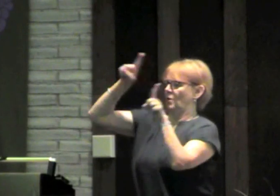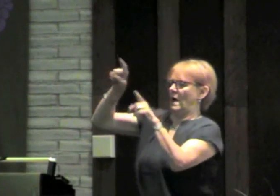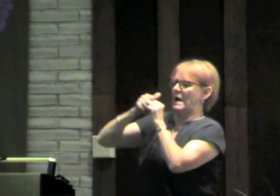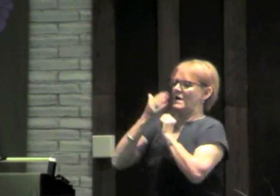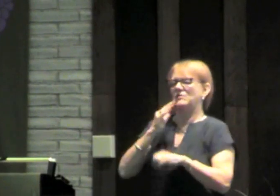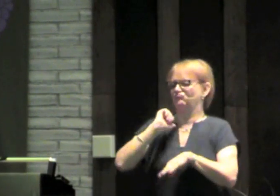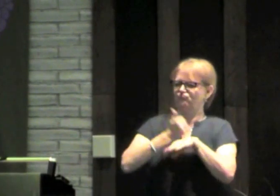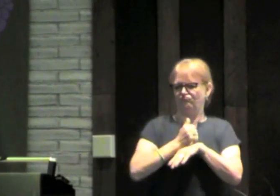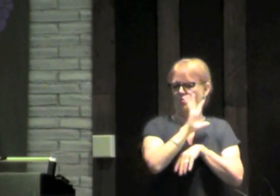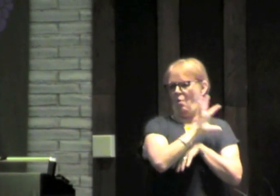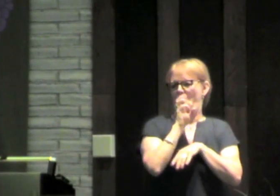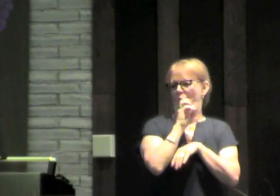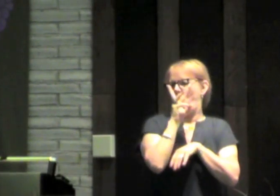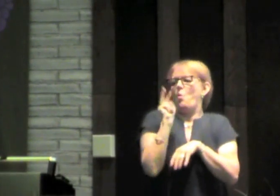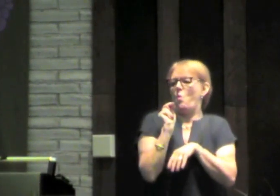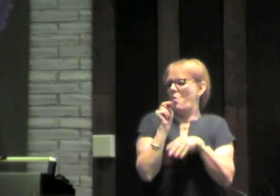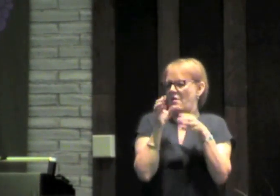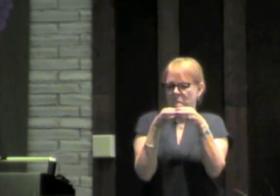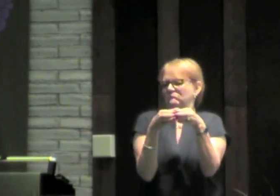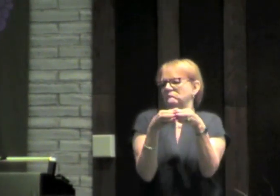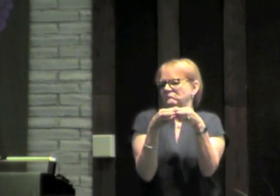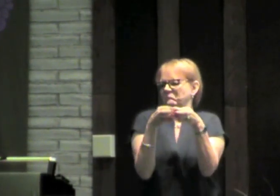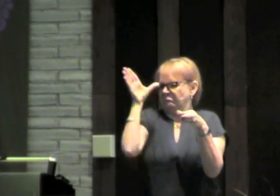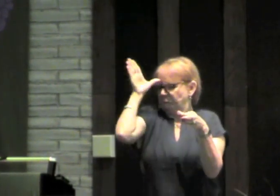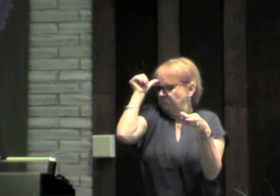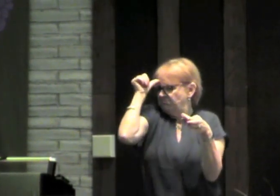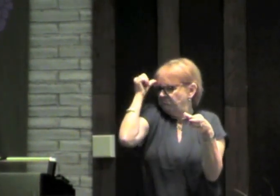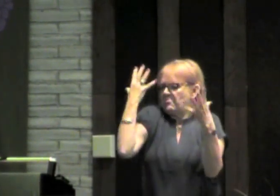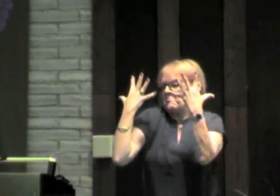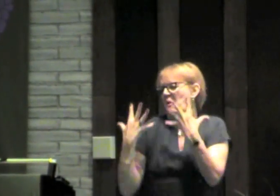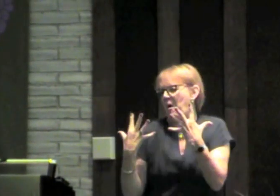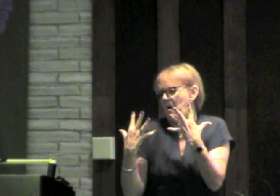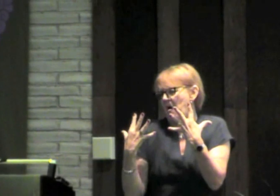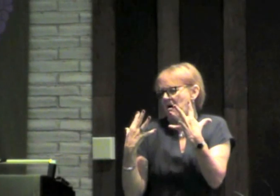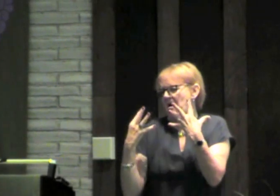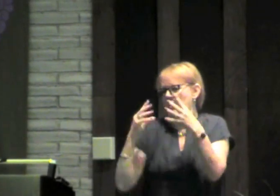kind of rebellion against the government. And there's a lot of